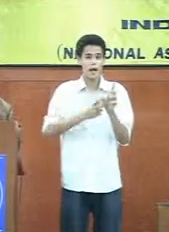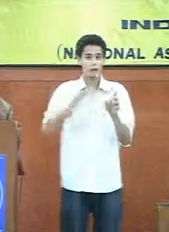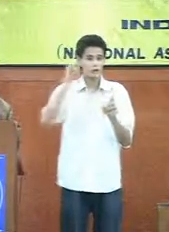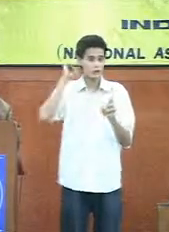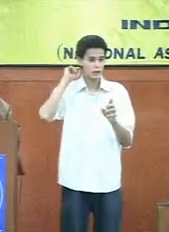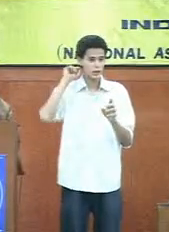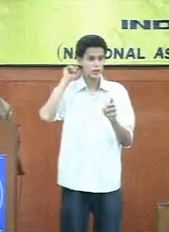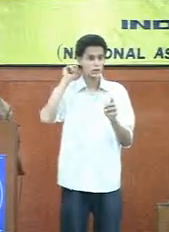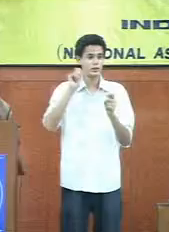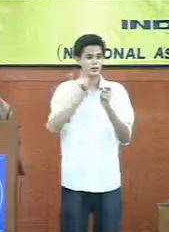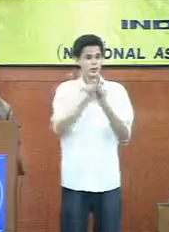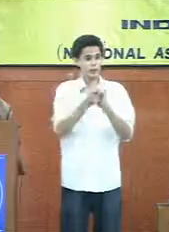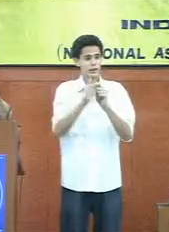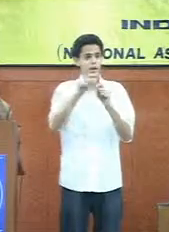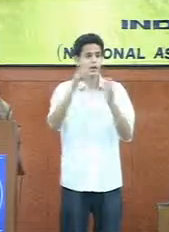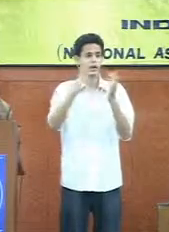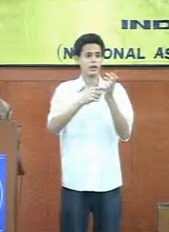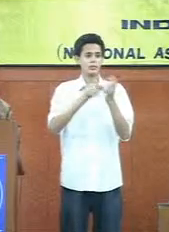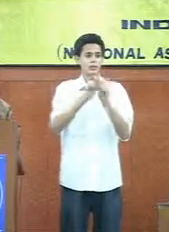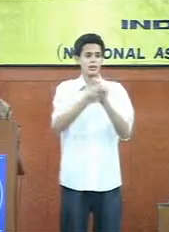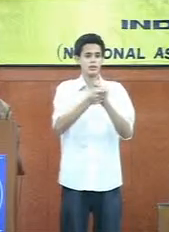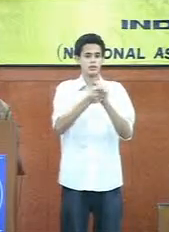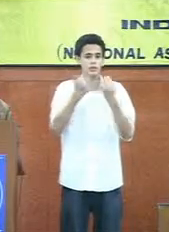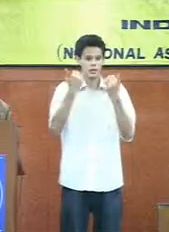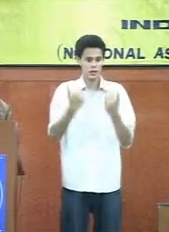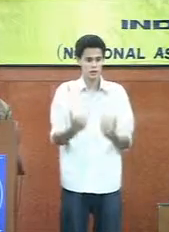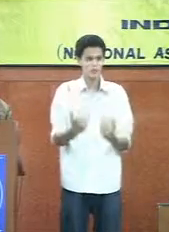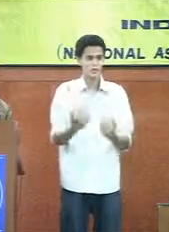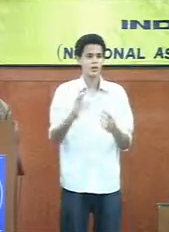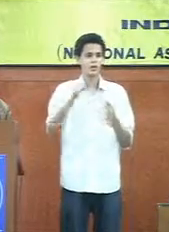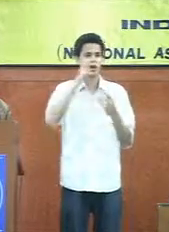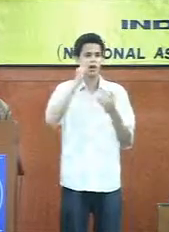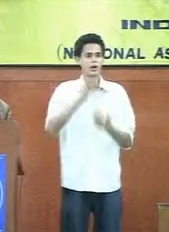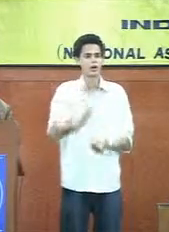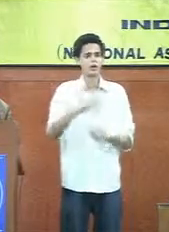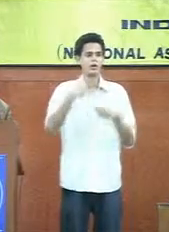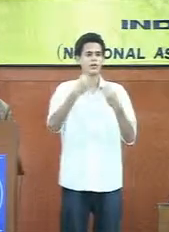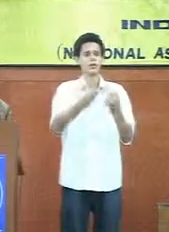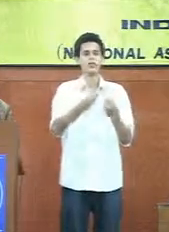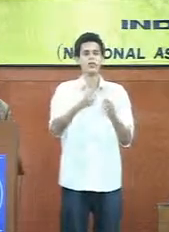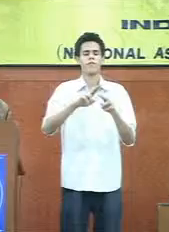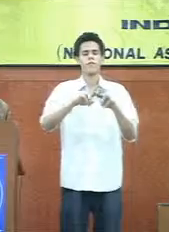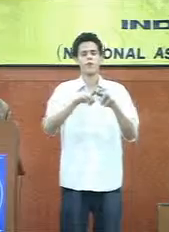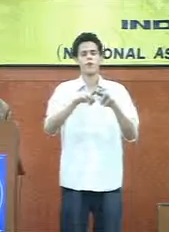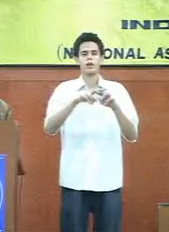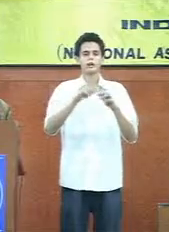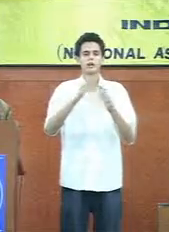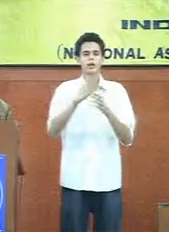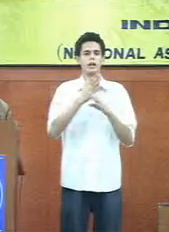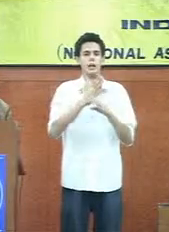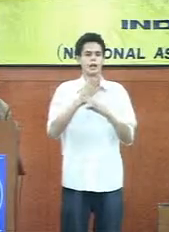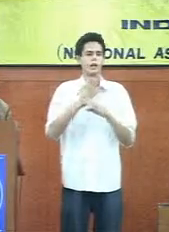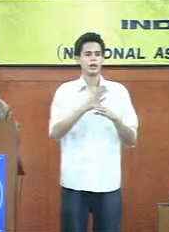year. Last year, the act was amended, and now the daughters have been given a full share